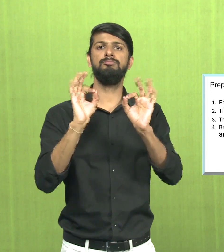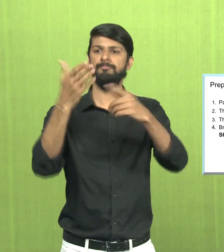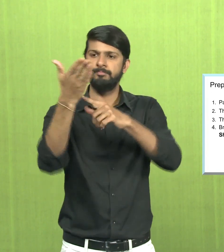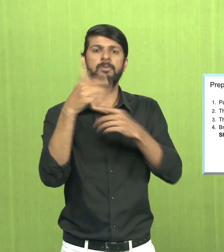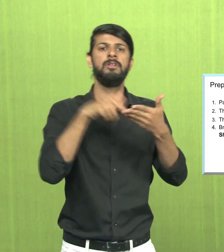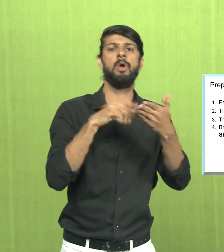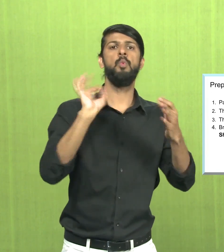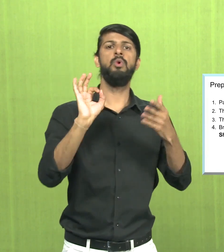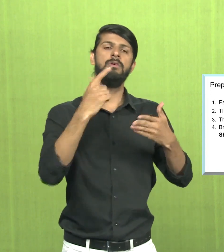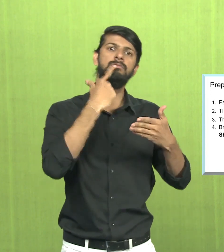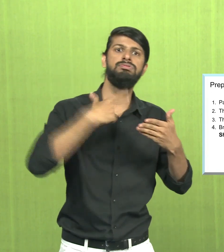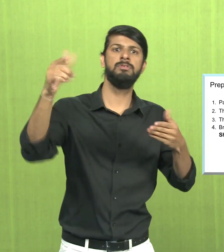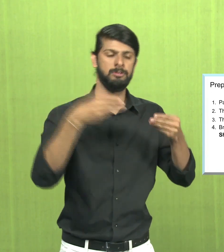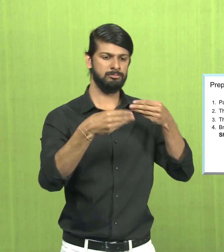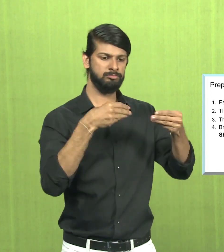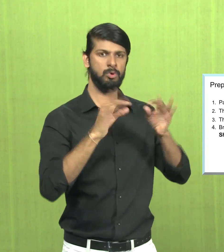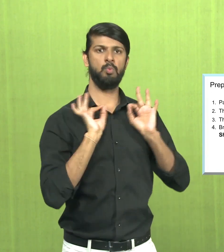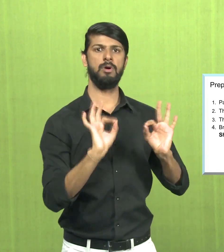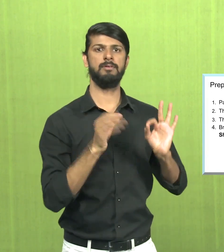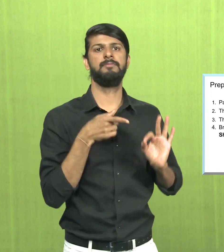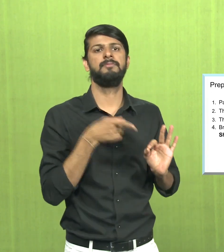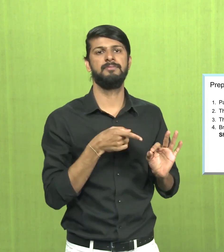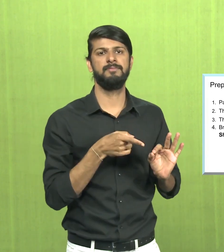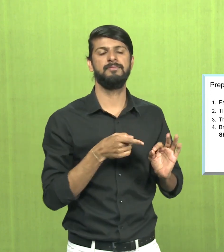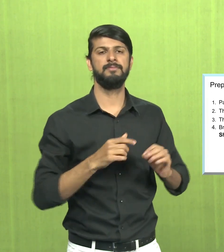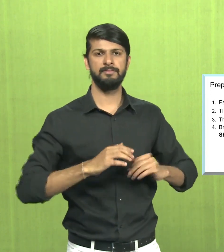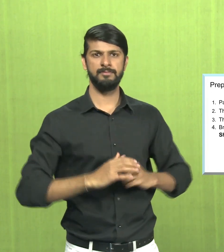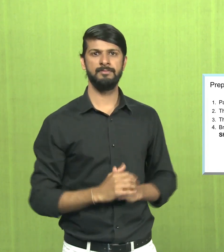Shritada. They had more life and were more durable.